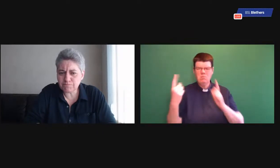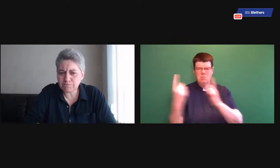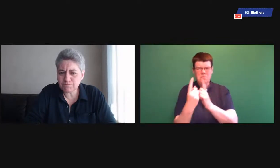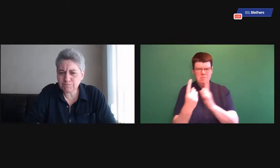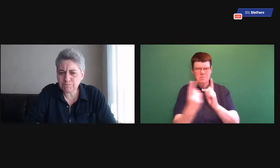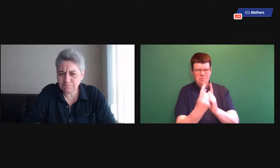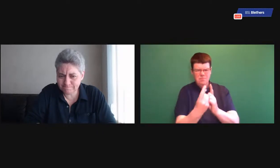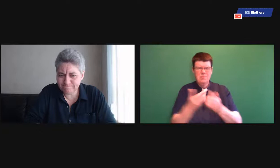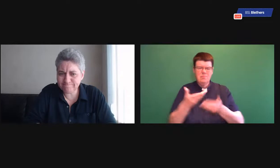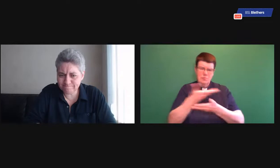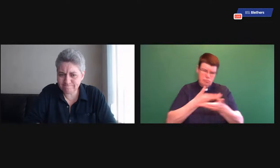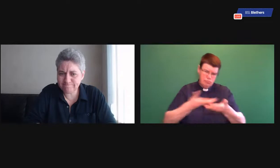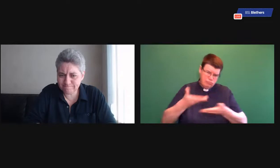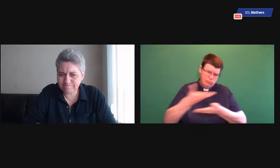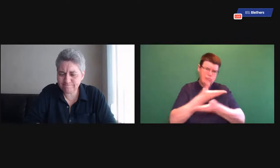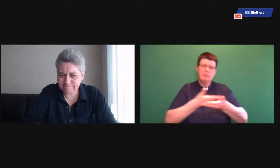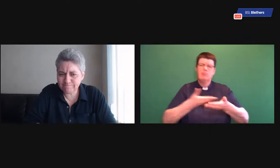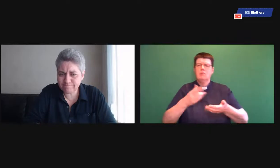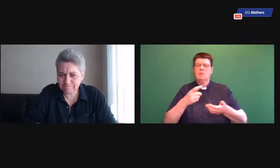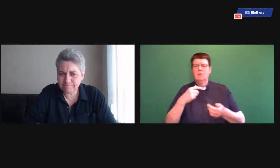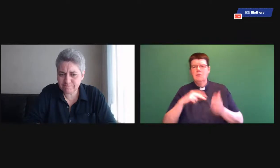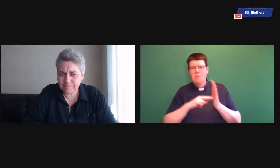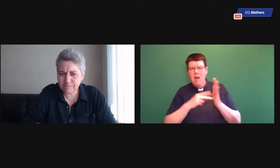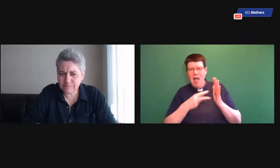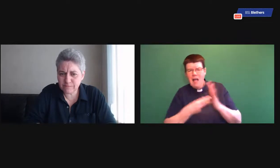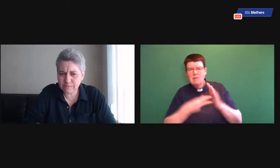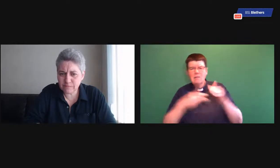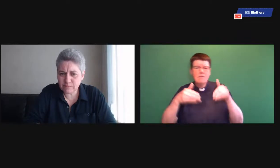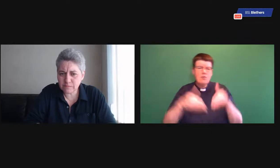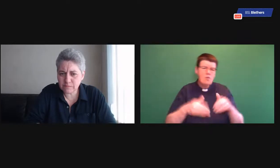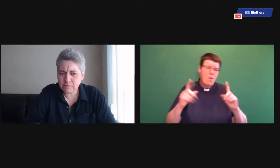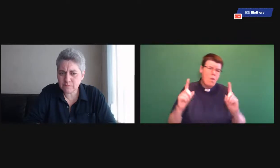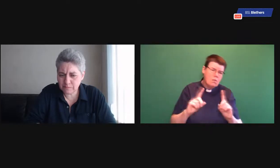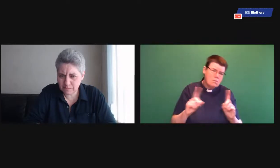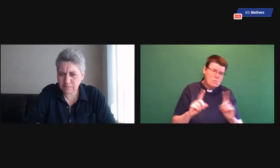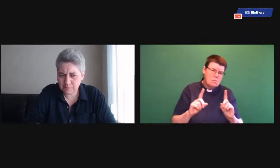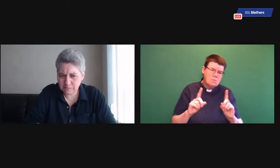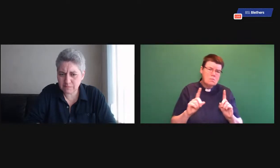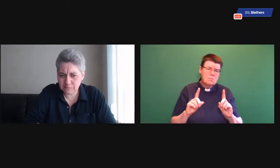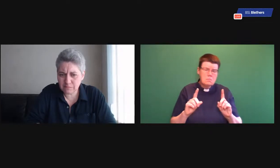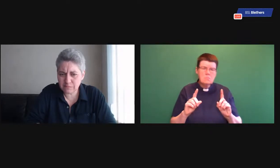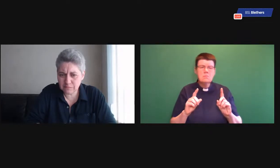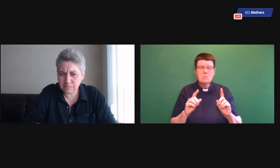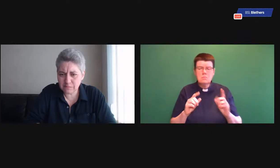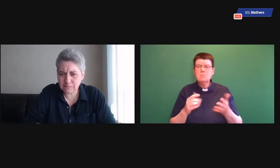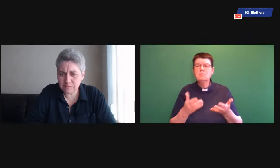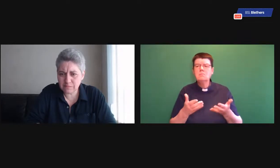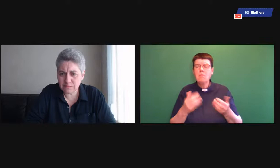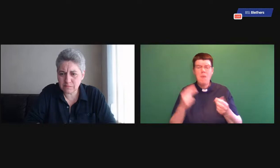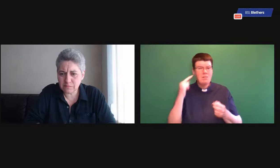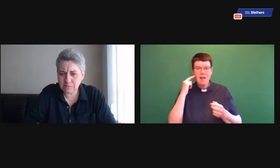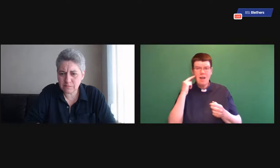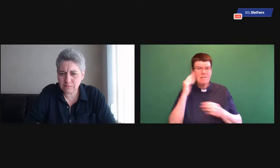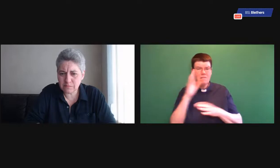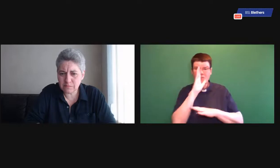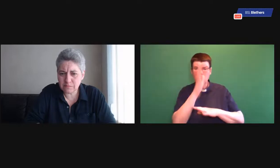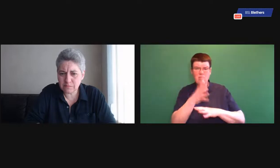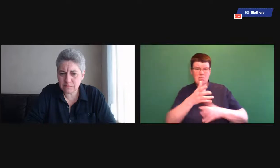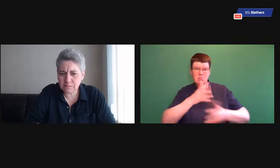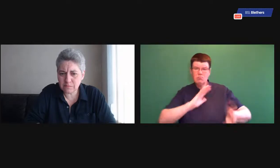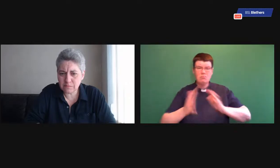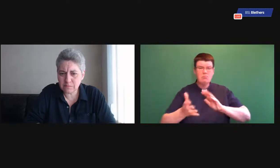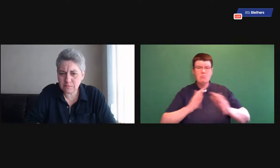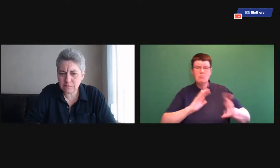I found when I met the people and we discussed, beforehand to plan the funeral and what they wanted the funeral to be